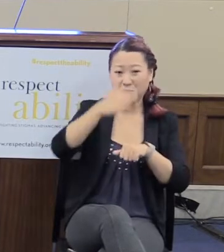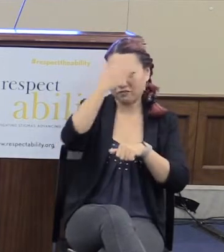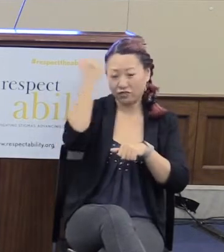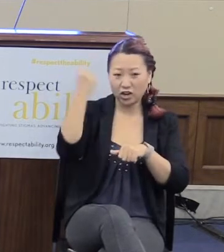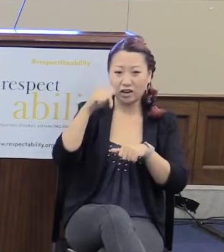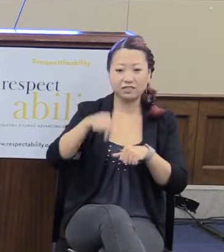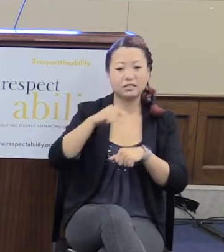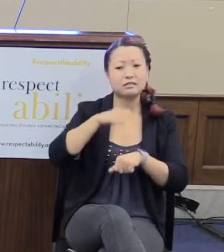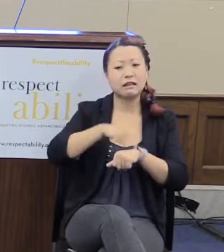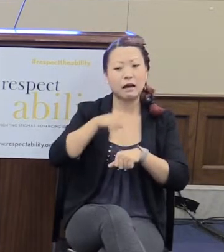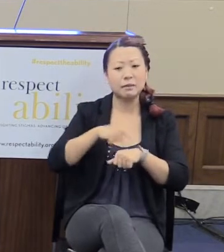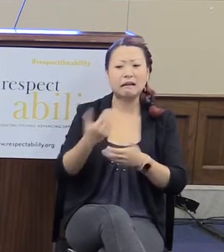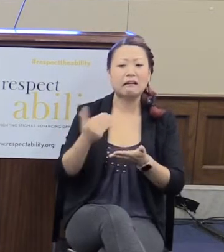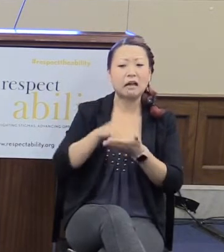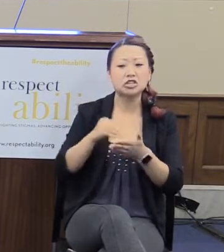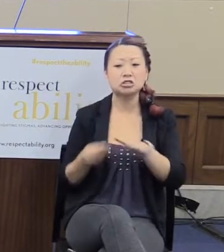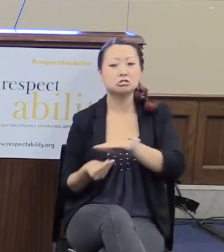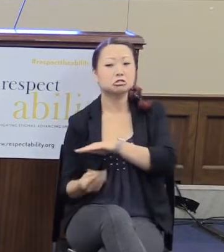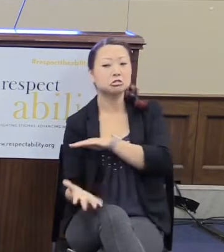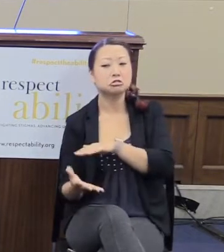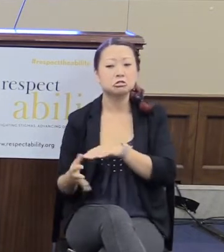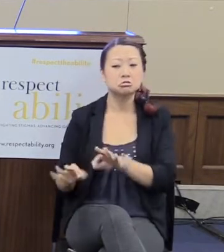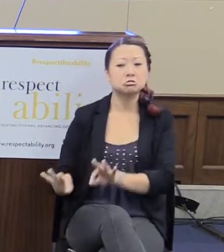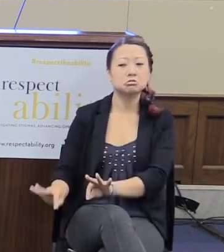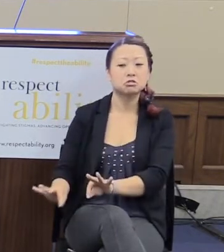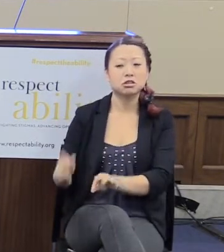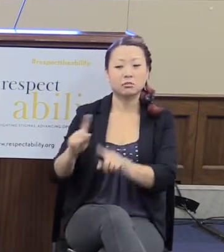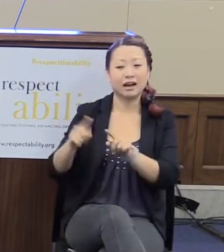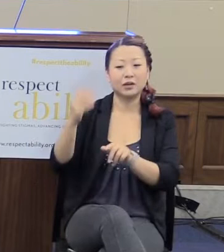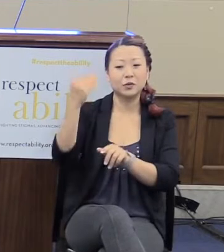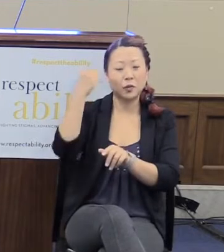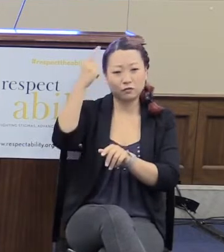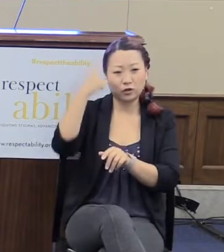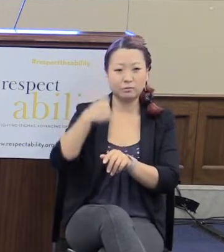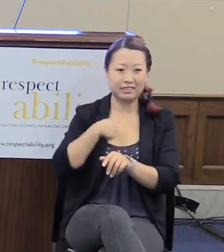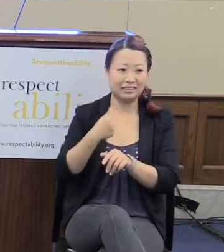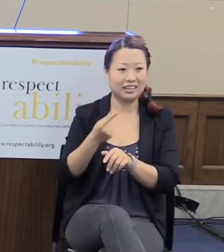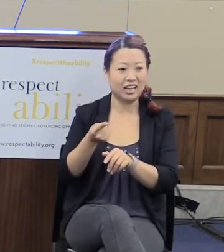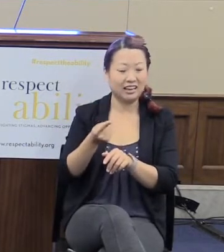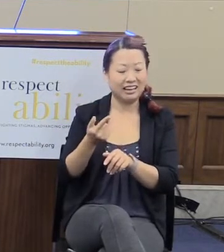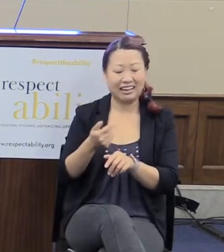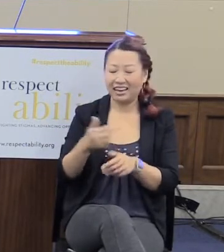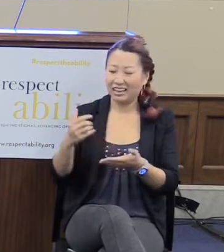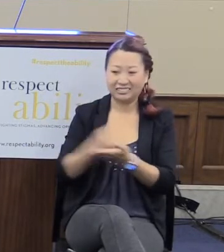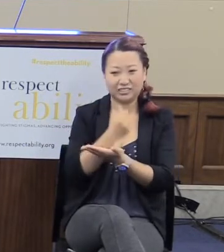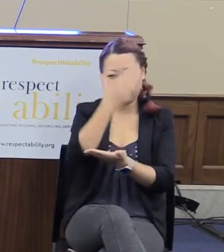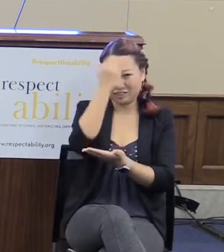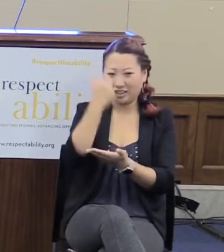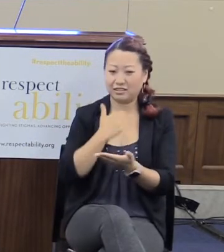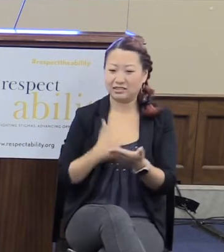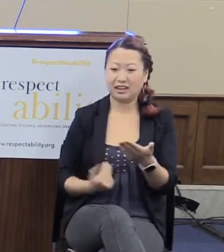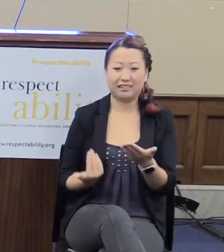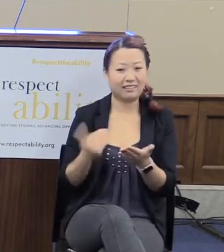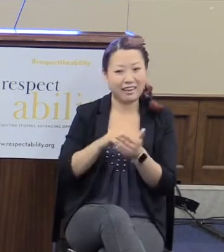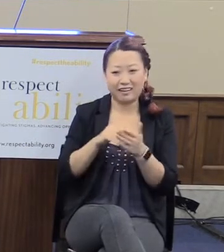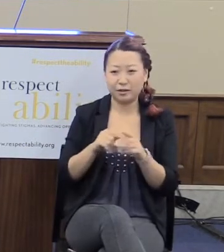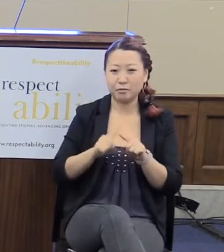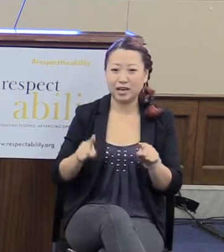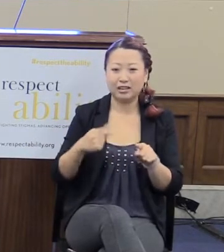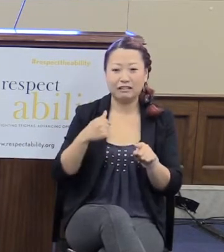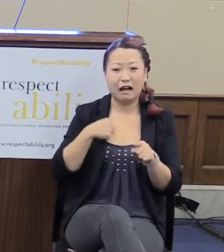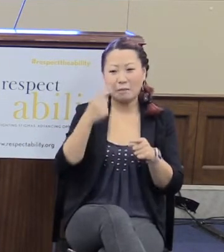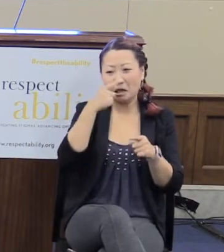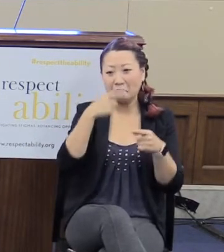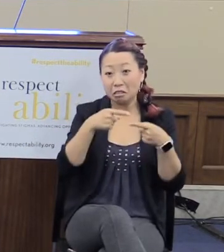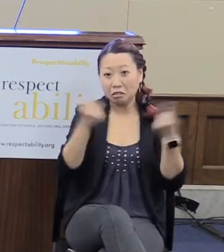very subtly, but I know it was directed to me, and guess what? I forgot my tie again. So apologies. But I'm allergic